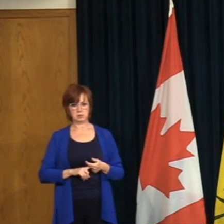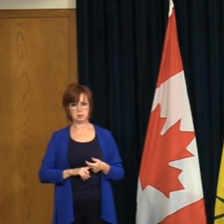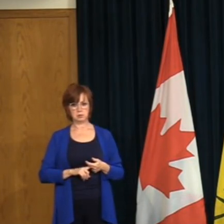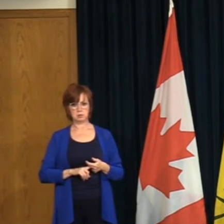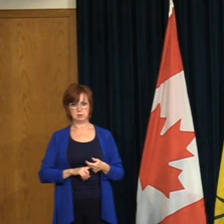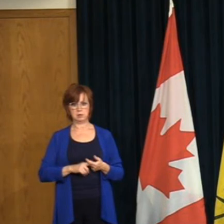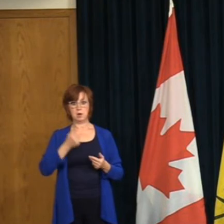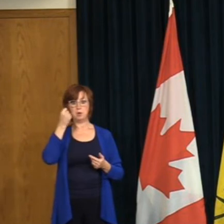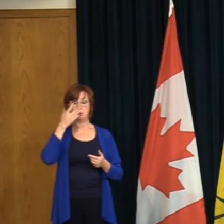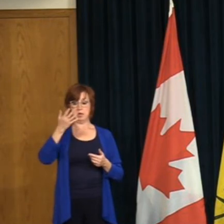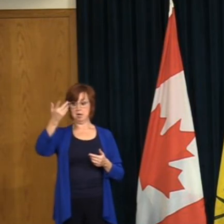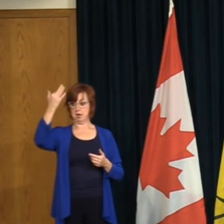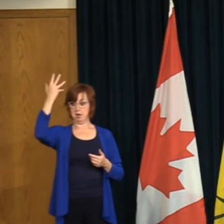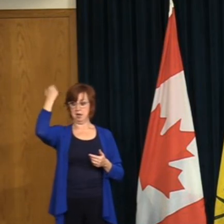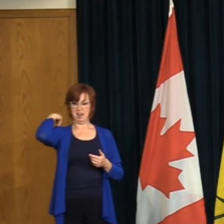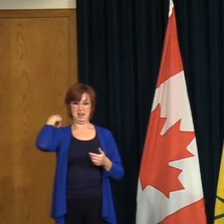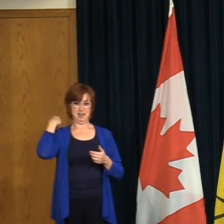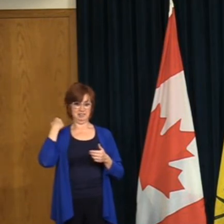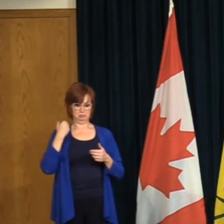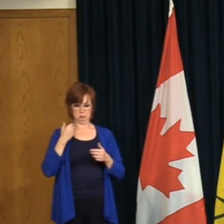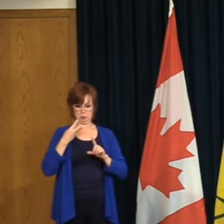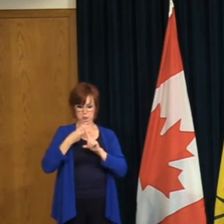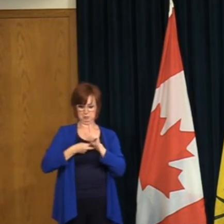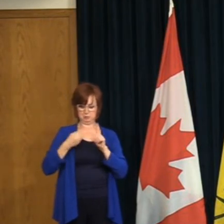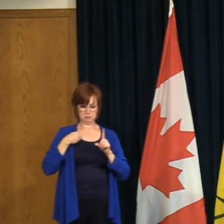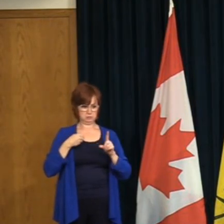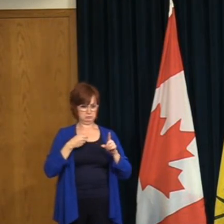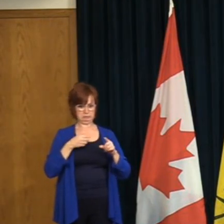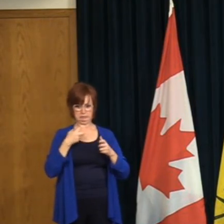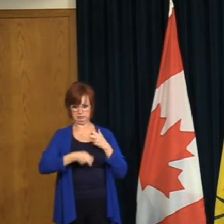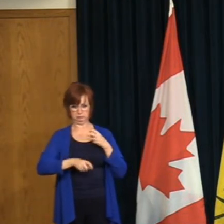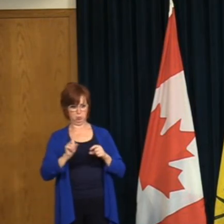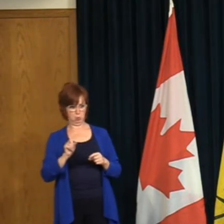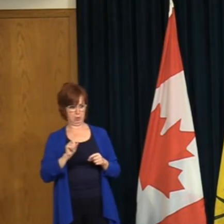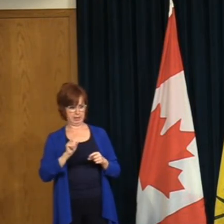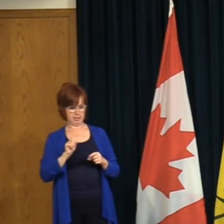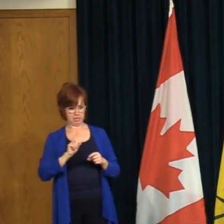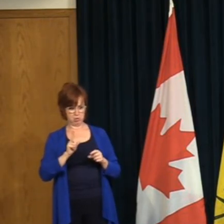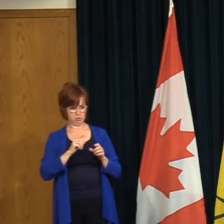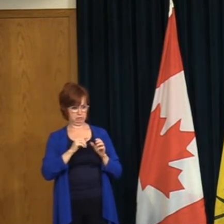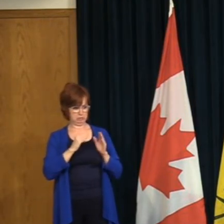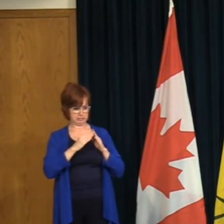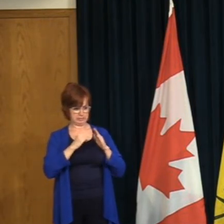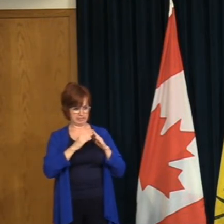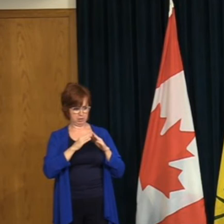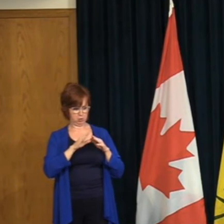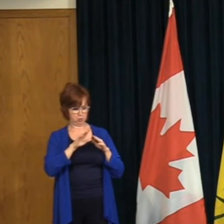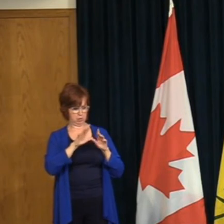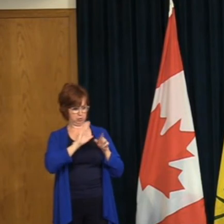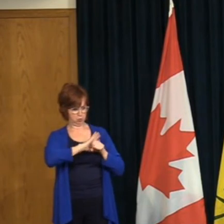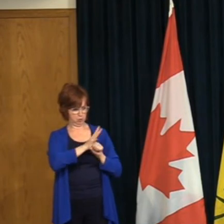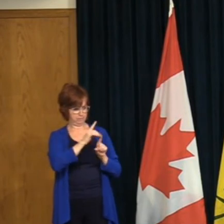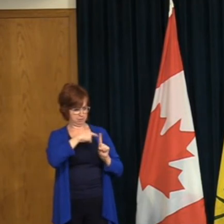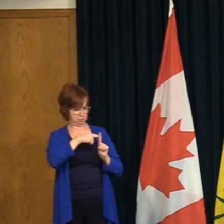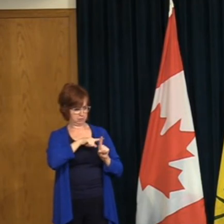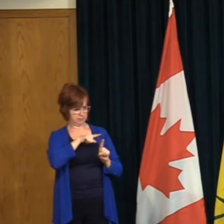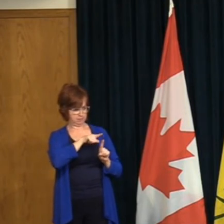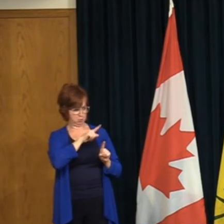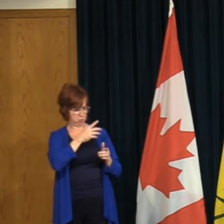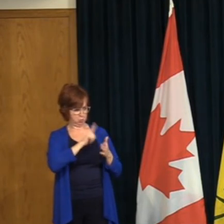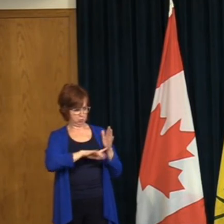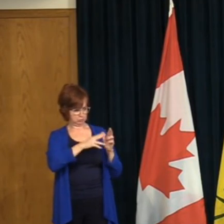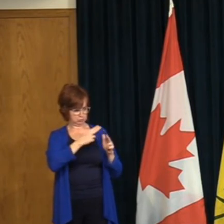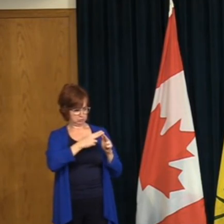identify cases by community, and we were always emphasizing that just because a case is in community A doesn't mean that